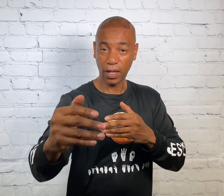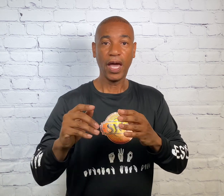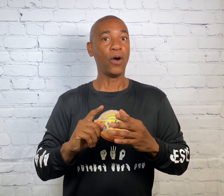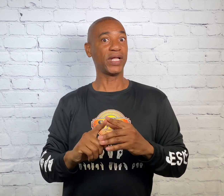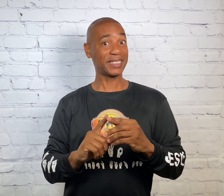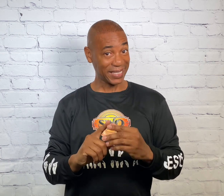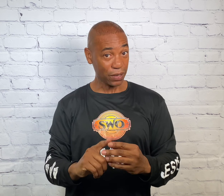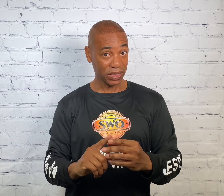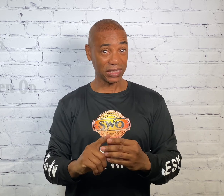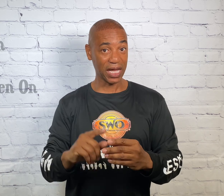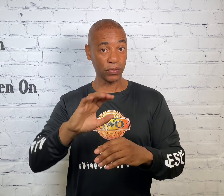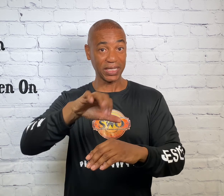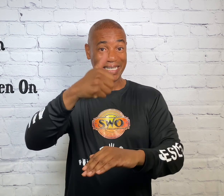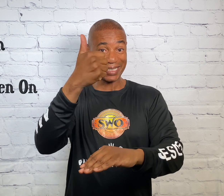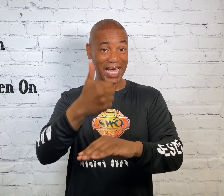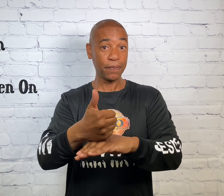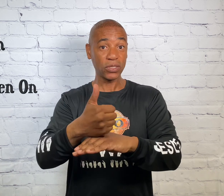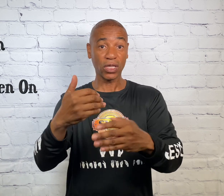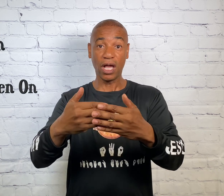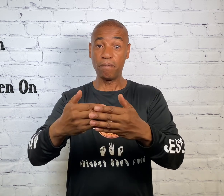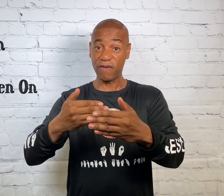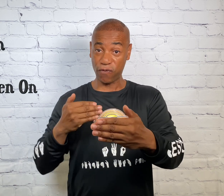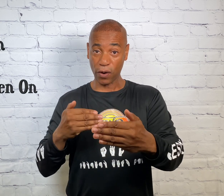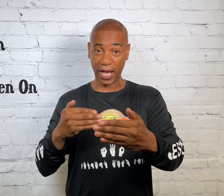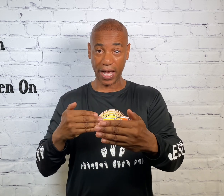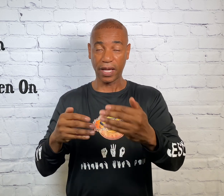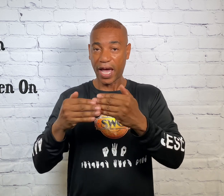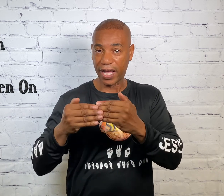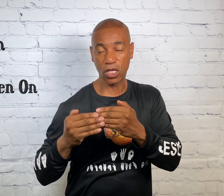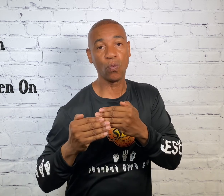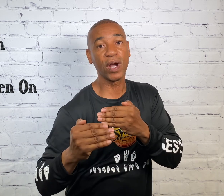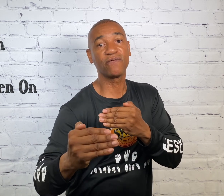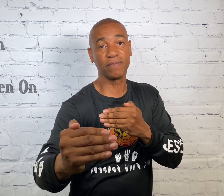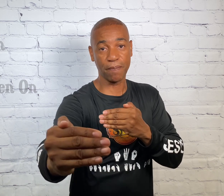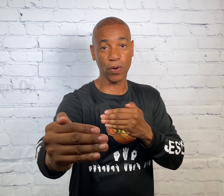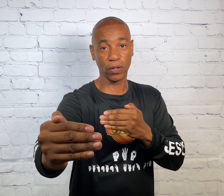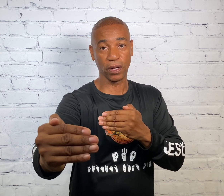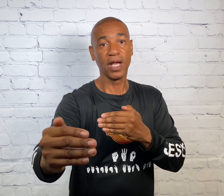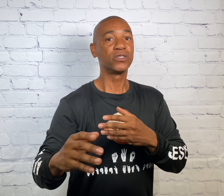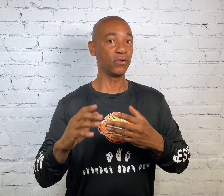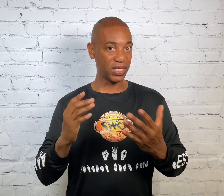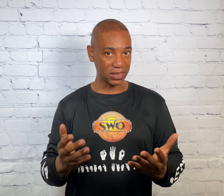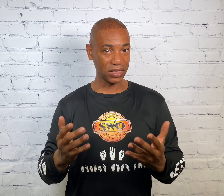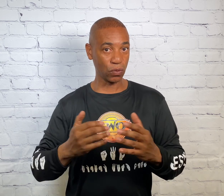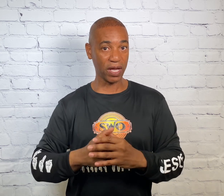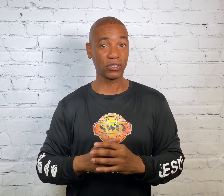And what I said with this sign was established beforehand, and you went from that point on. So this is the way of